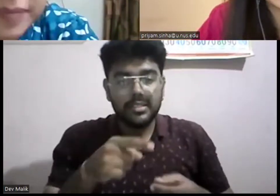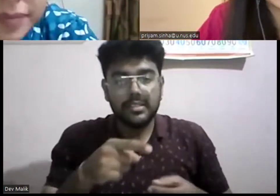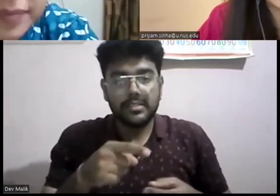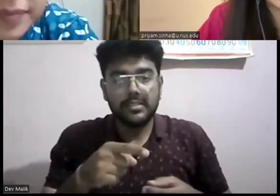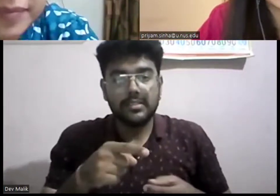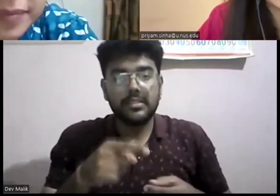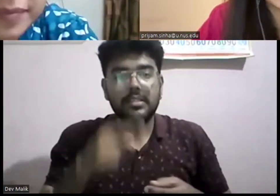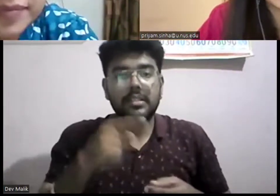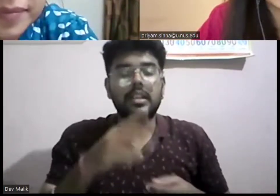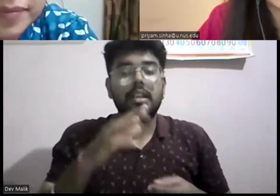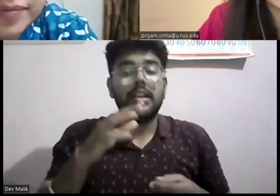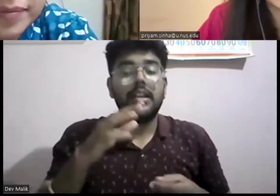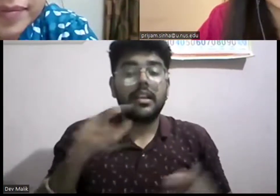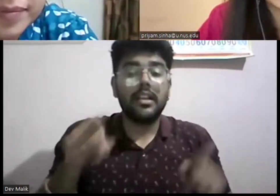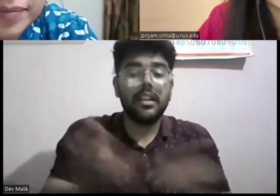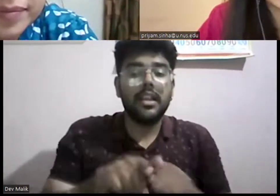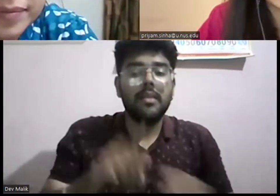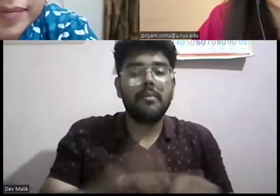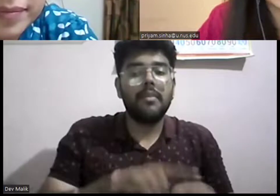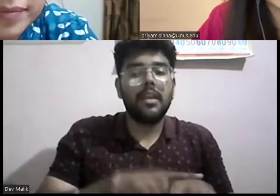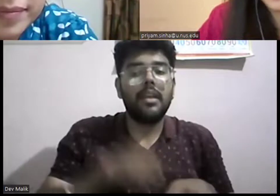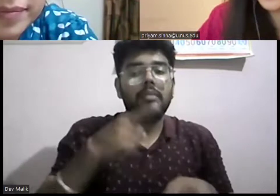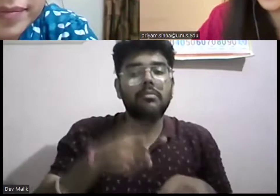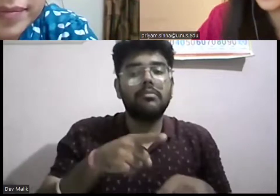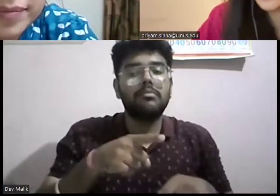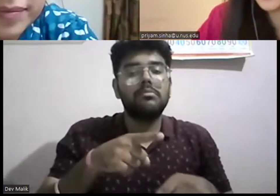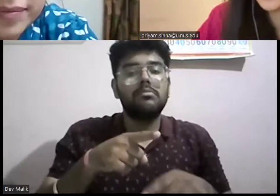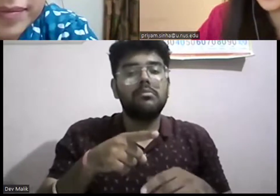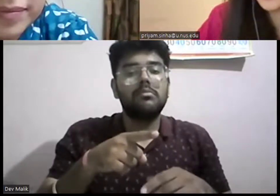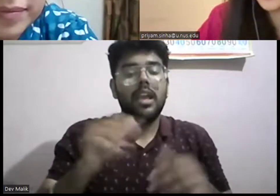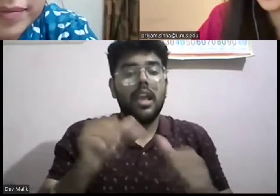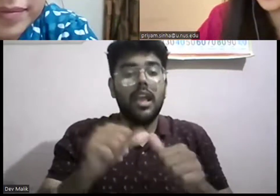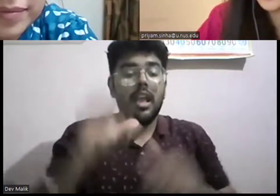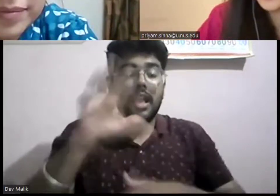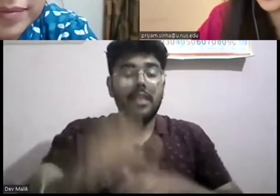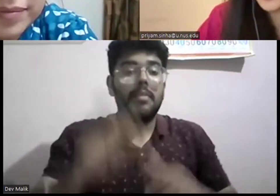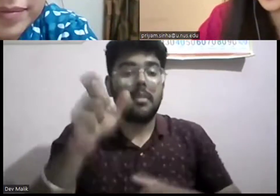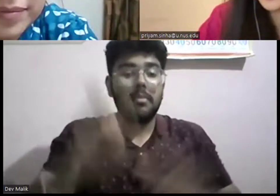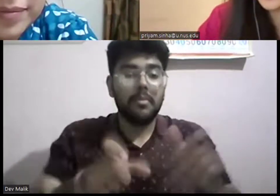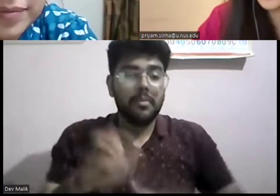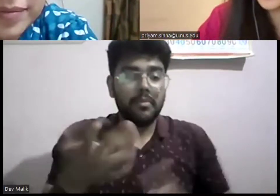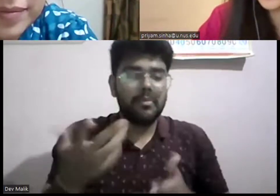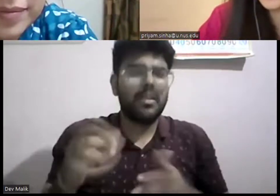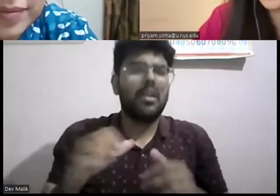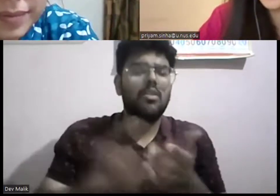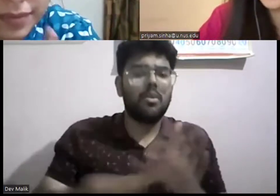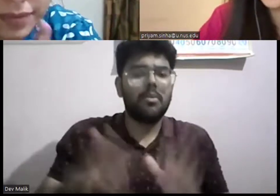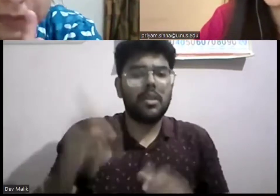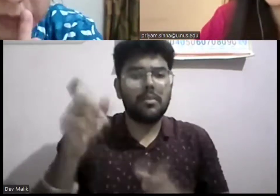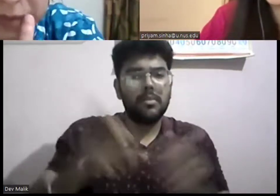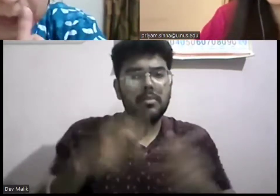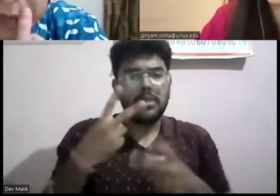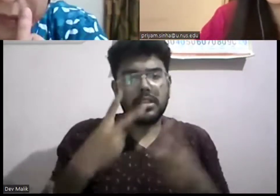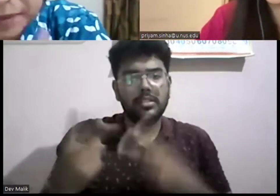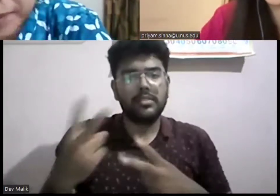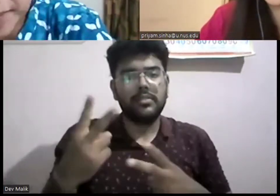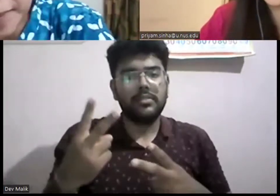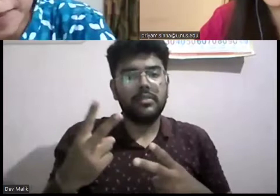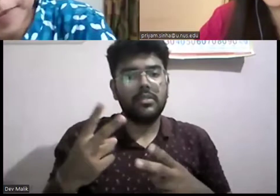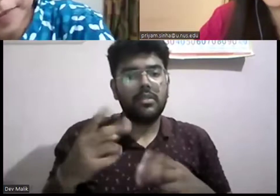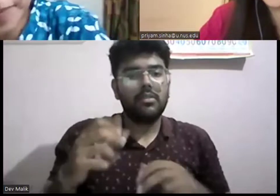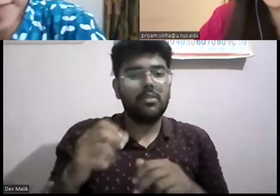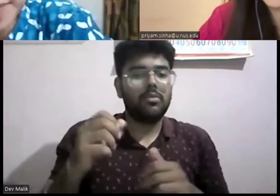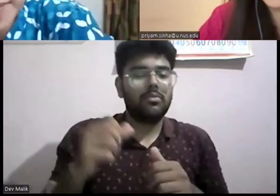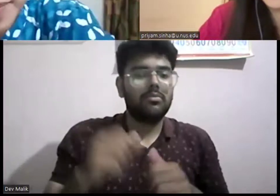it is the moment an able-bodied, able-minded individual sees and disabled